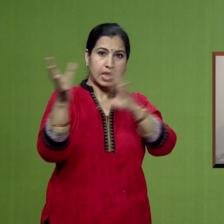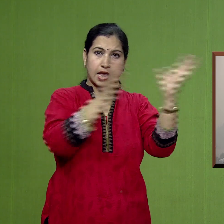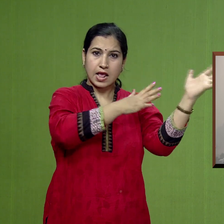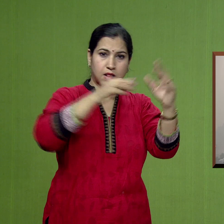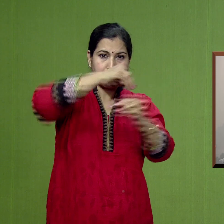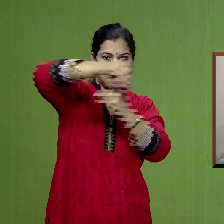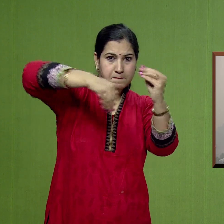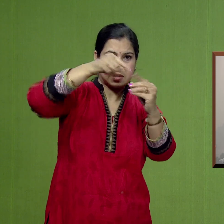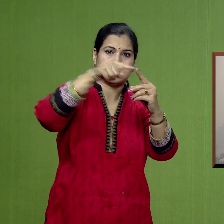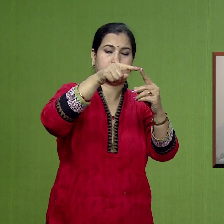In the winter season,